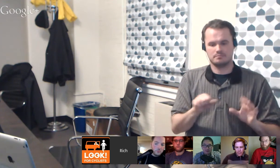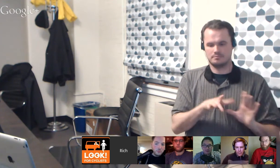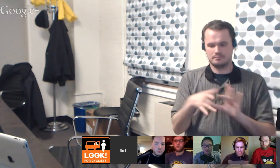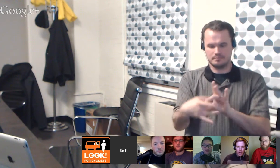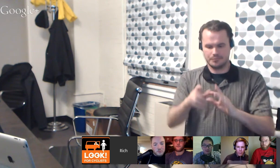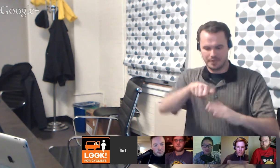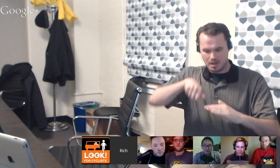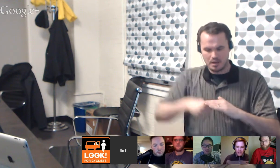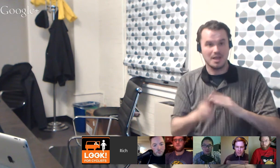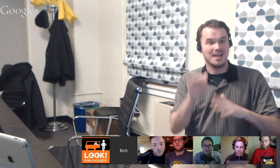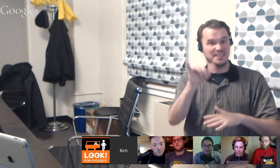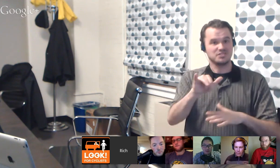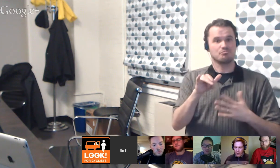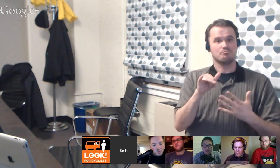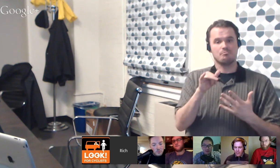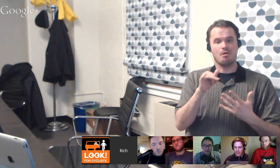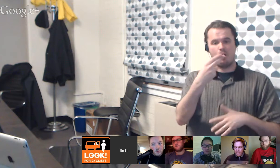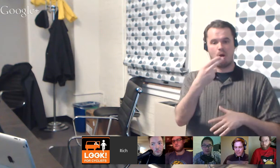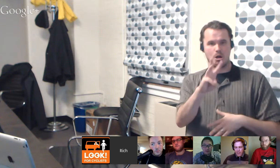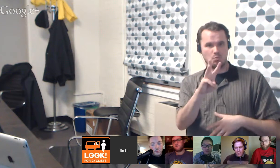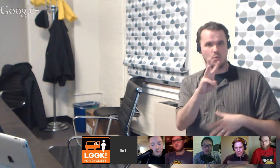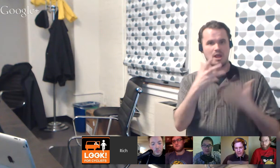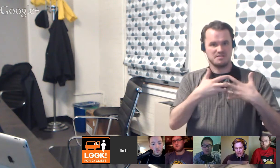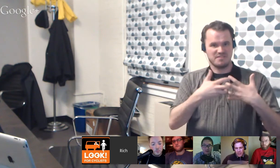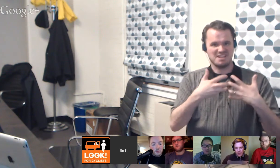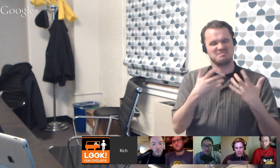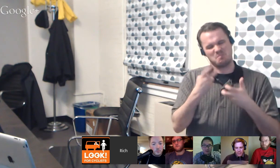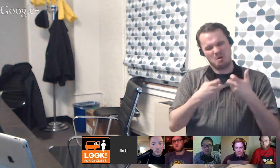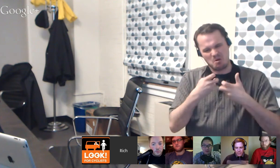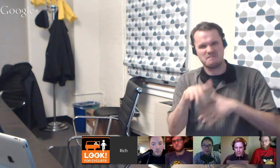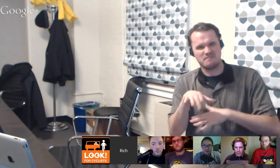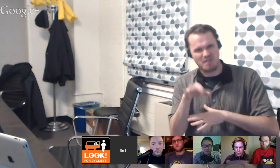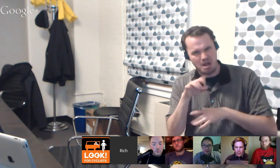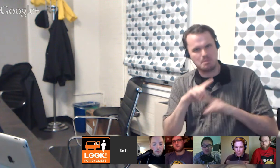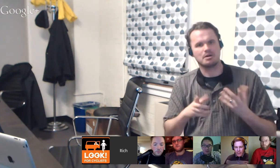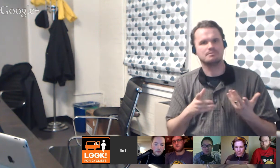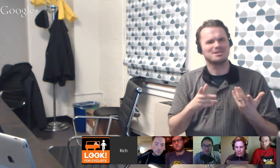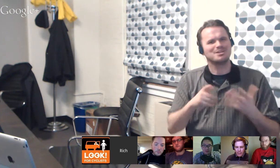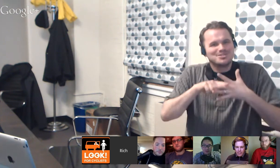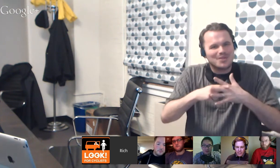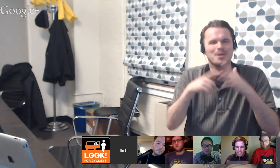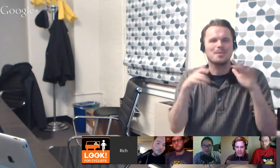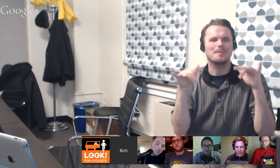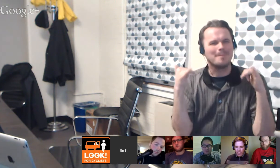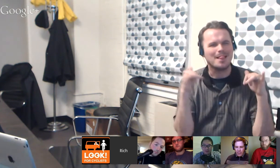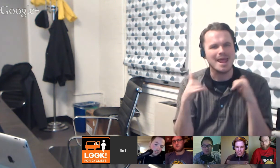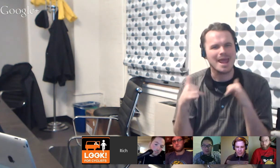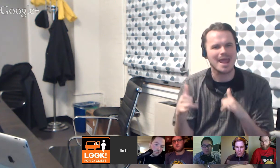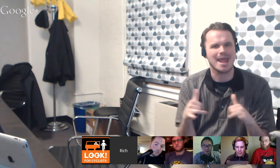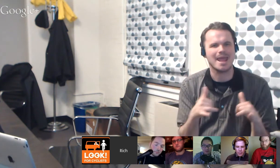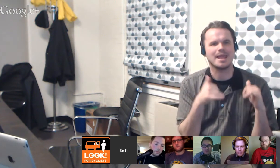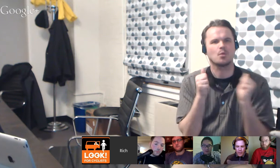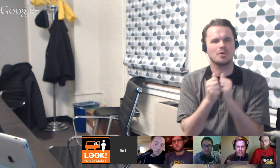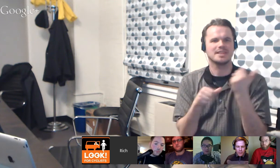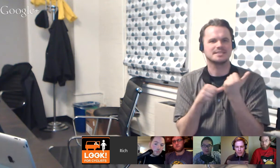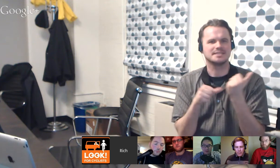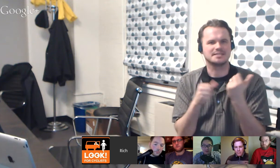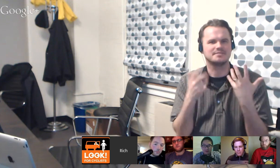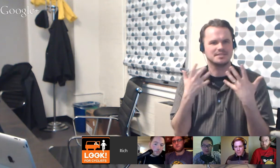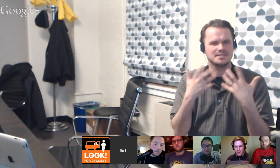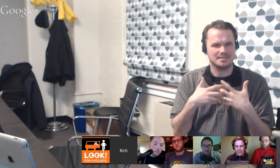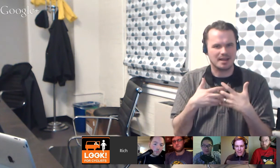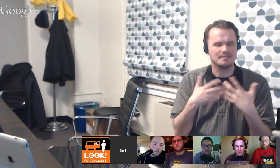underneath the screen. These are hardware devices, so probably harder to find. But start playing with the assistive technology that's built into the browser,